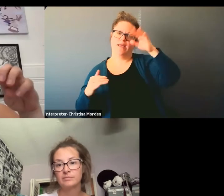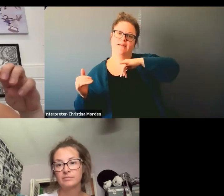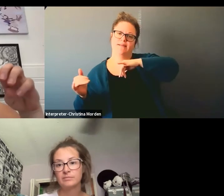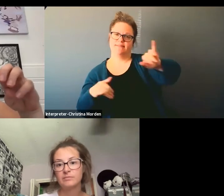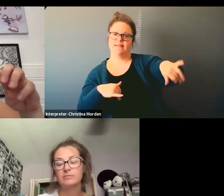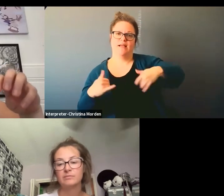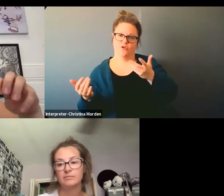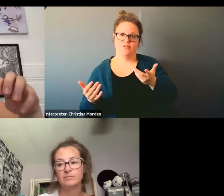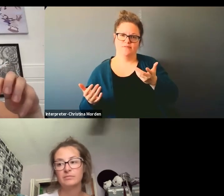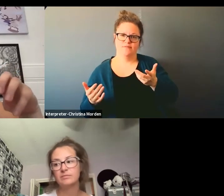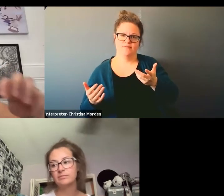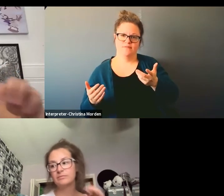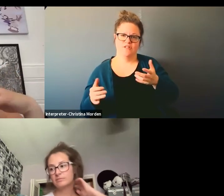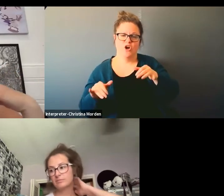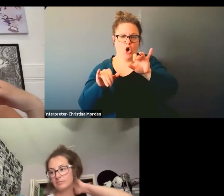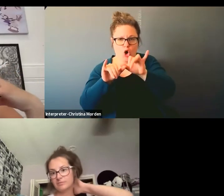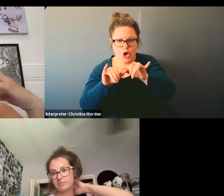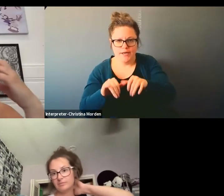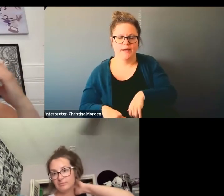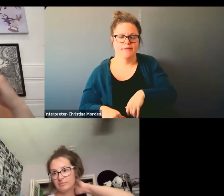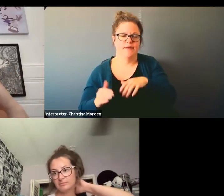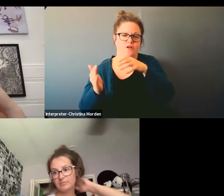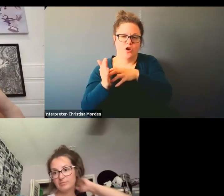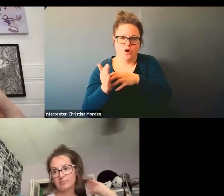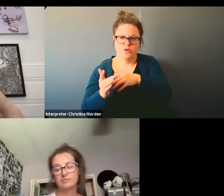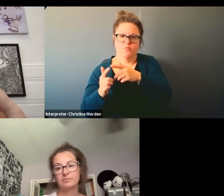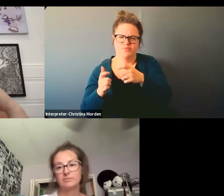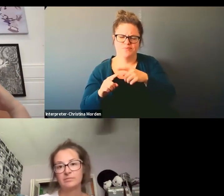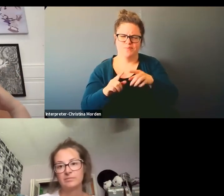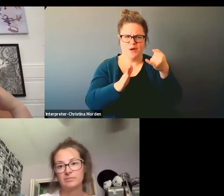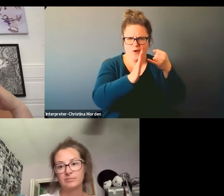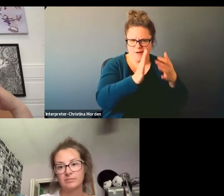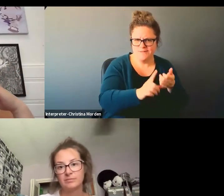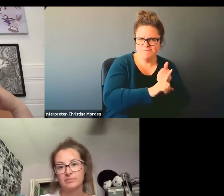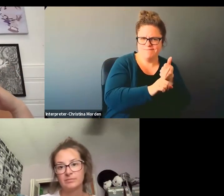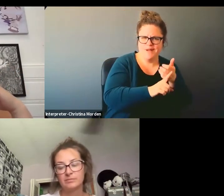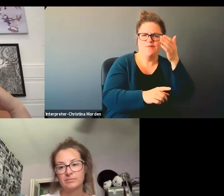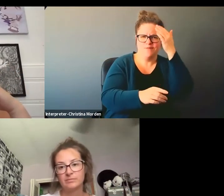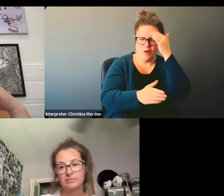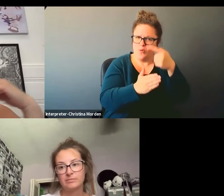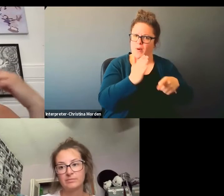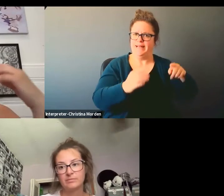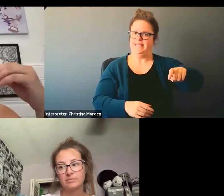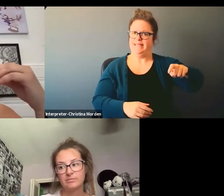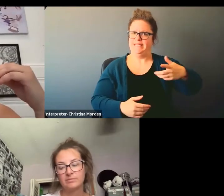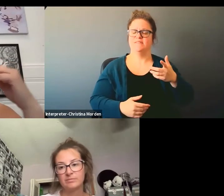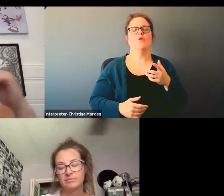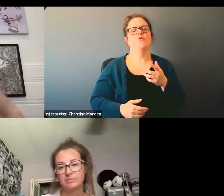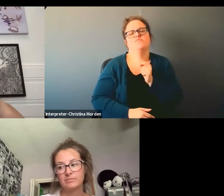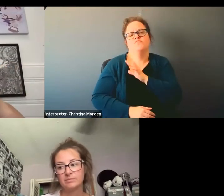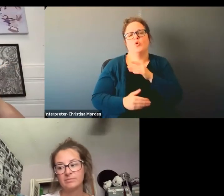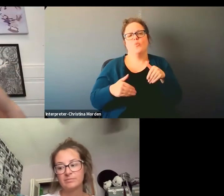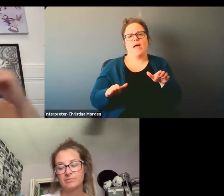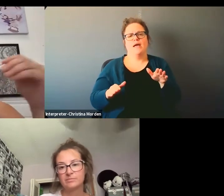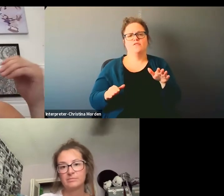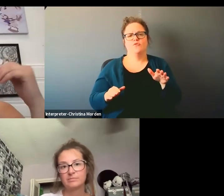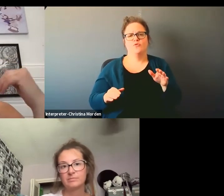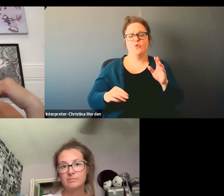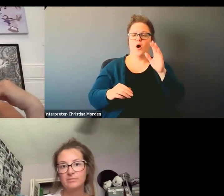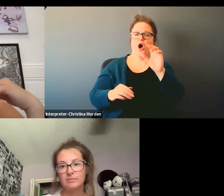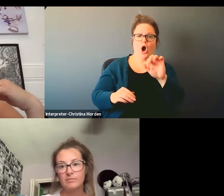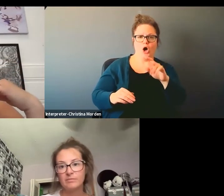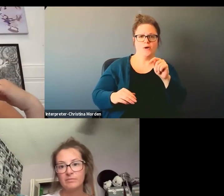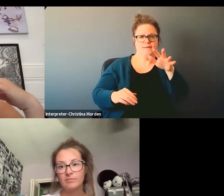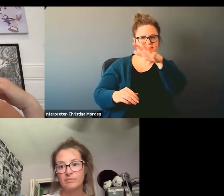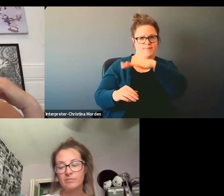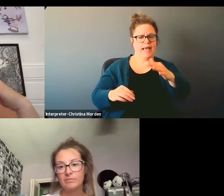what they need. So this is going to be such a great tool to just really evaluate art spaces and to let people know how they can